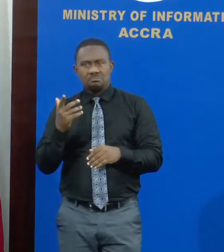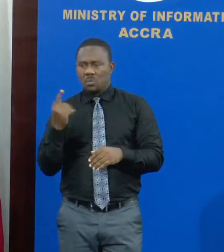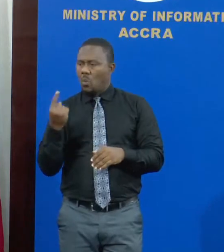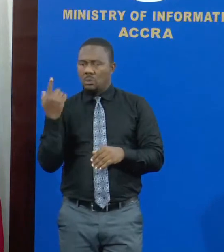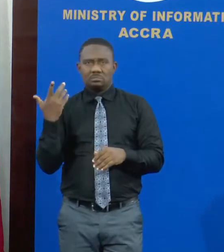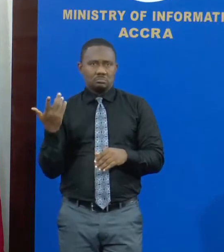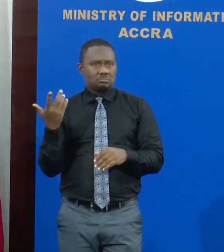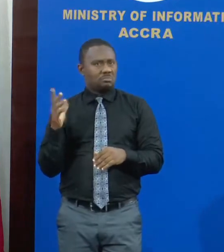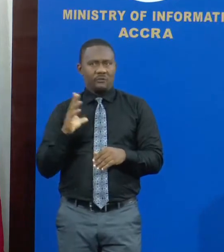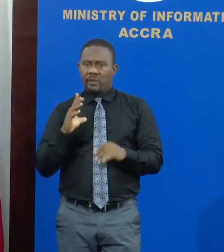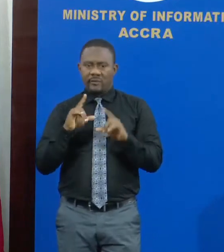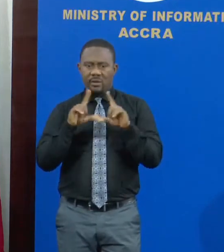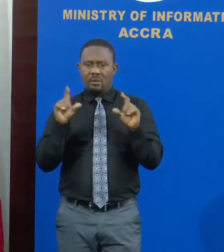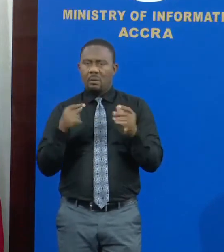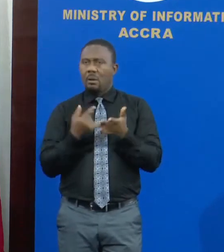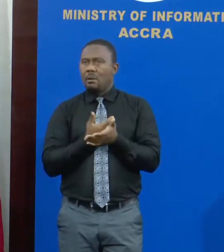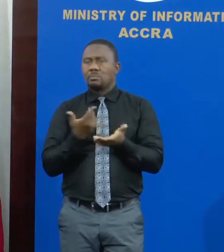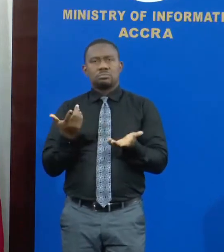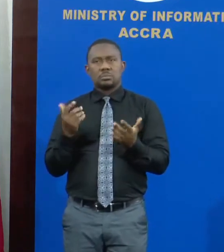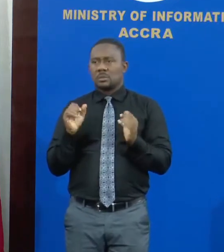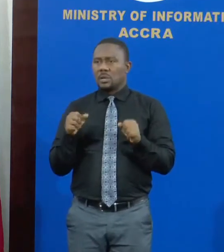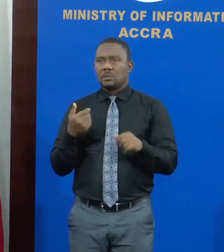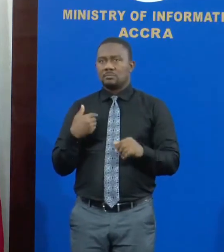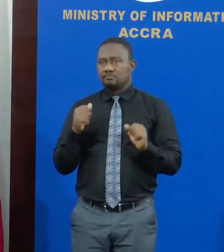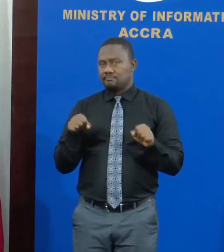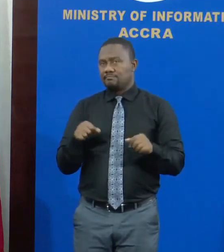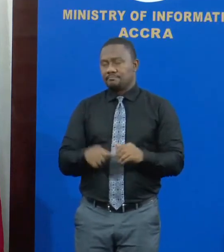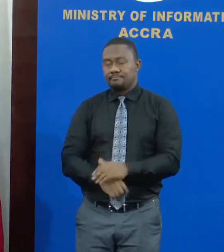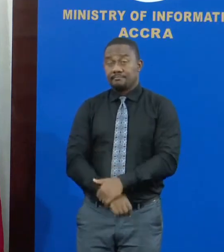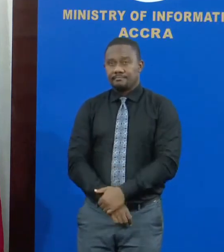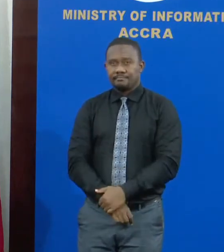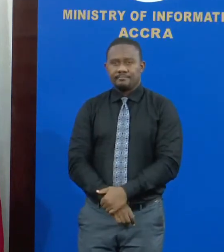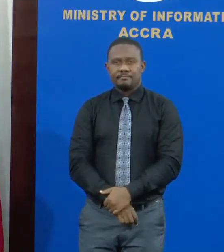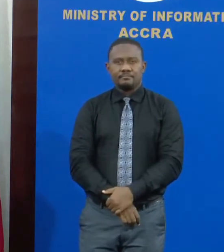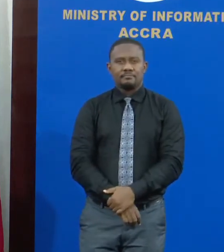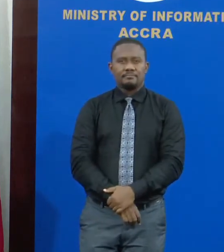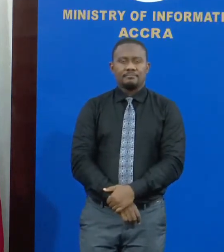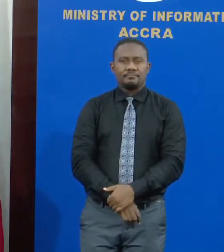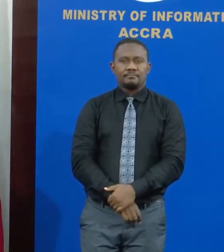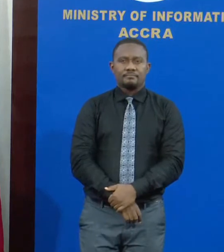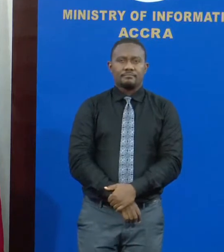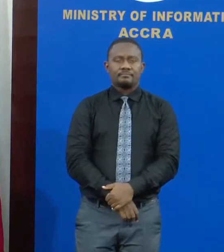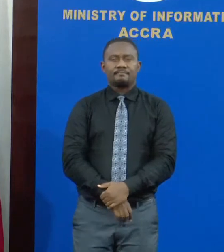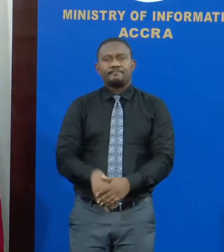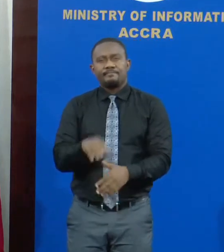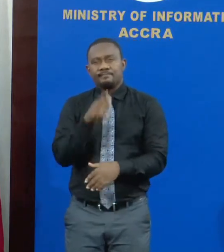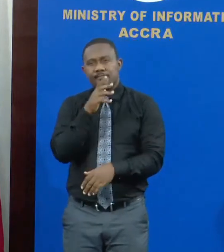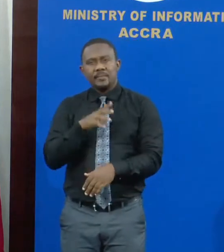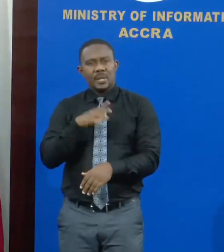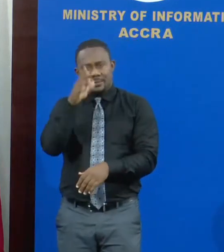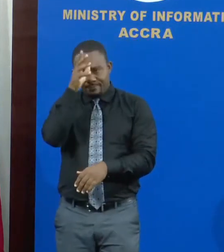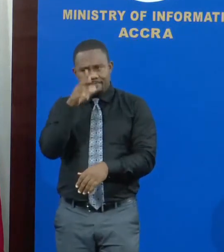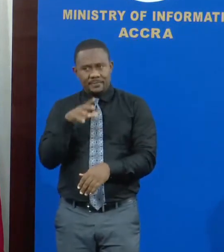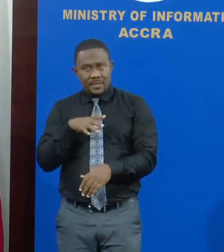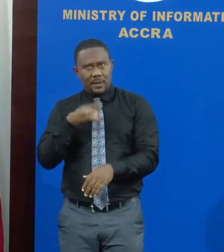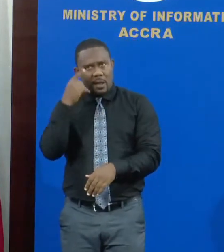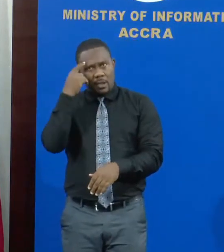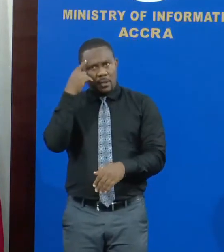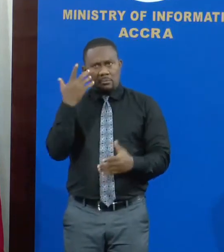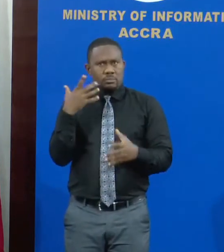and they'll be ready to go. So, ladies and gentlemen, I think that will be